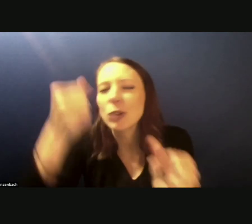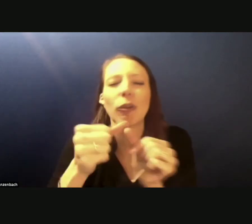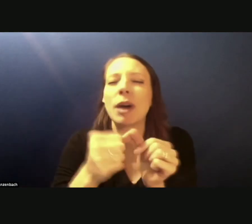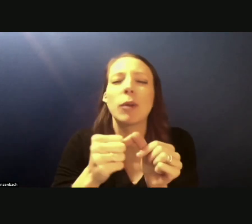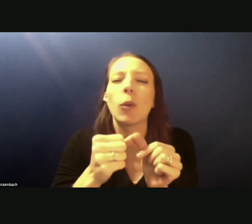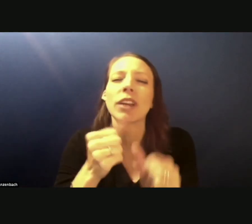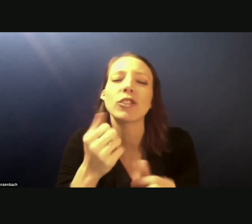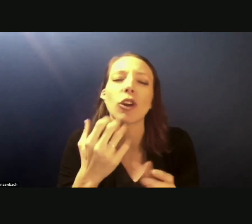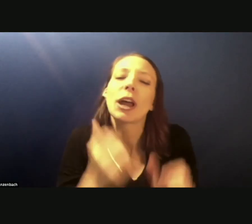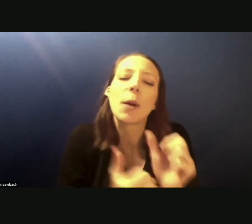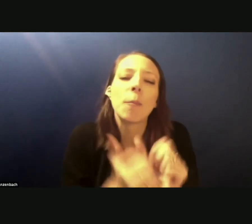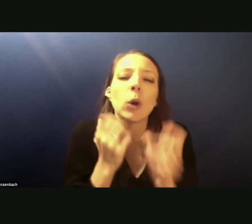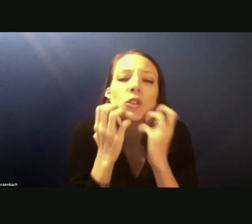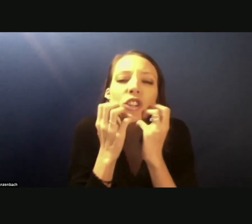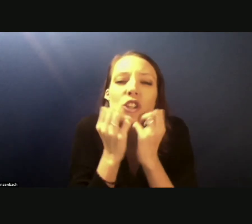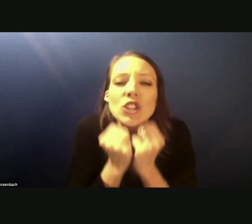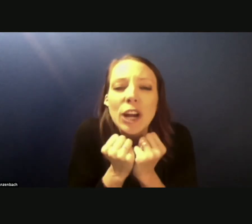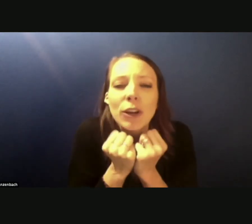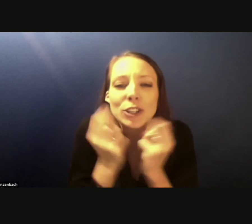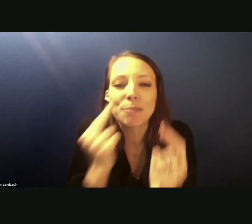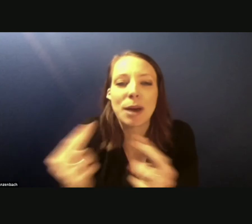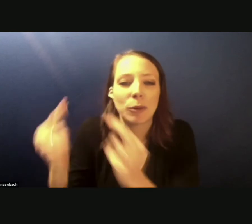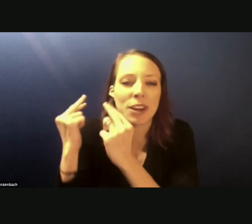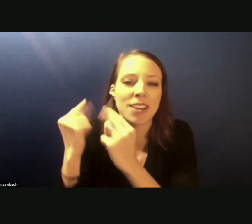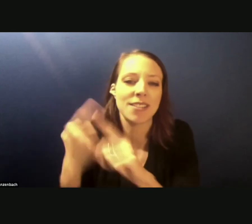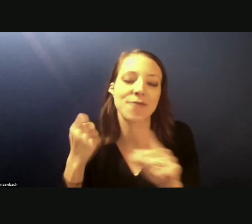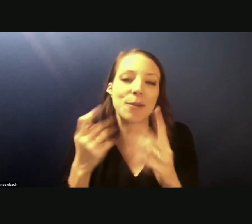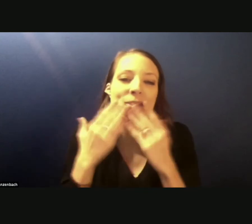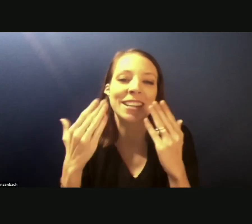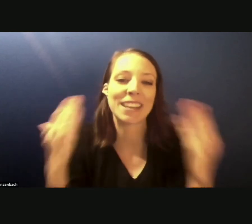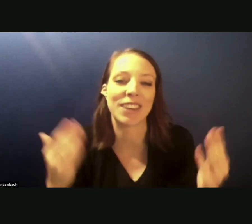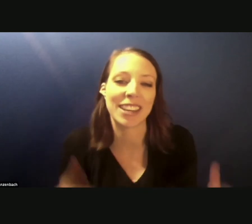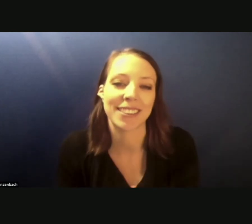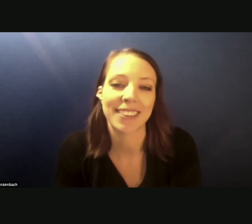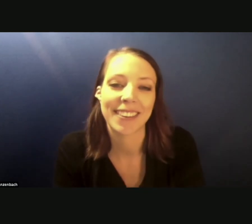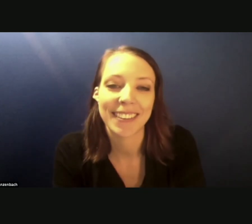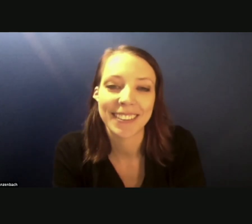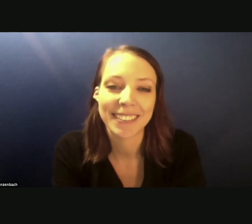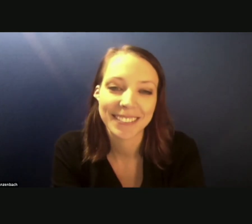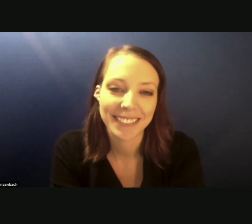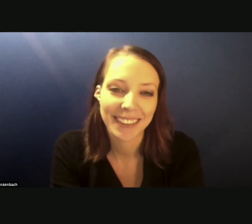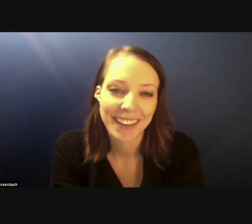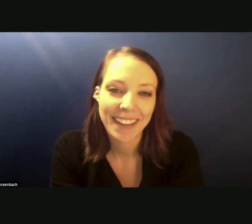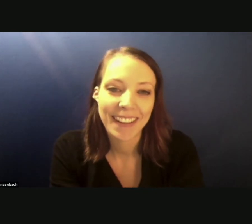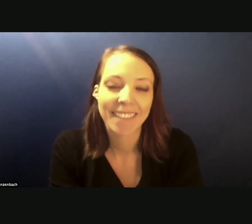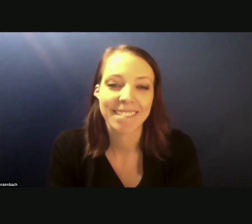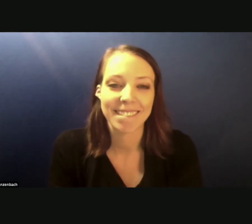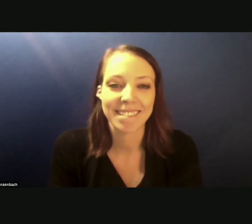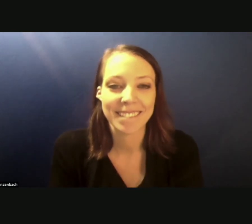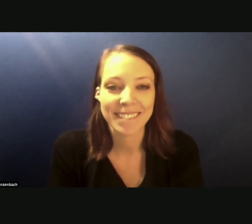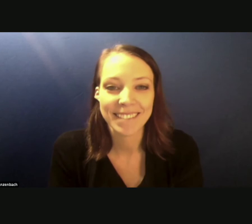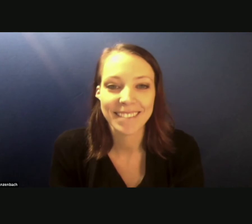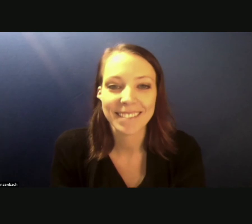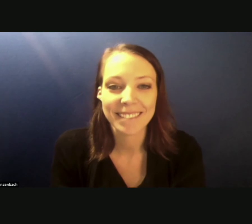that you can remember. What is your favorite most memory. cherished memory from Thanksgiving? Uh, well,